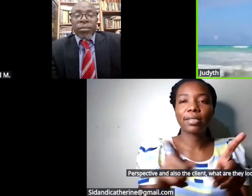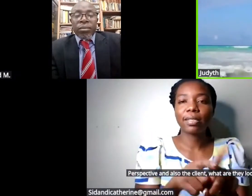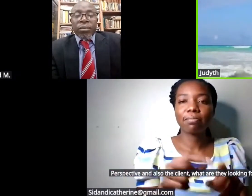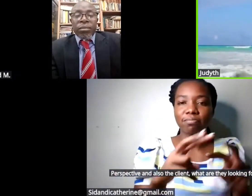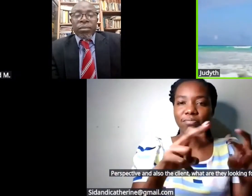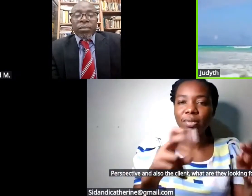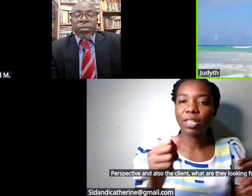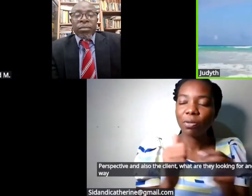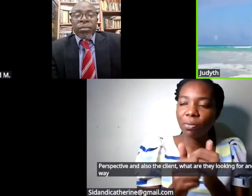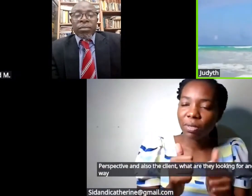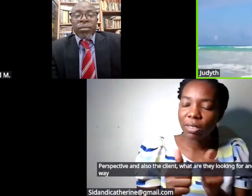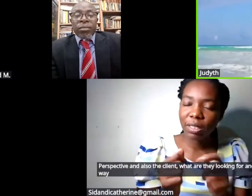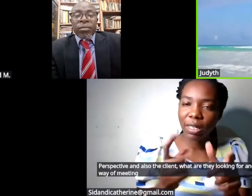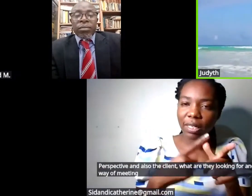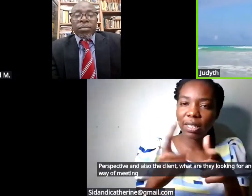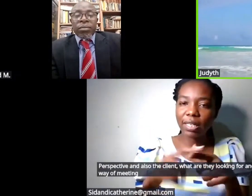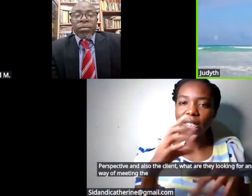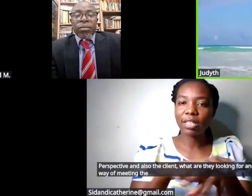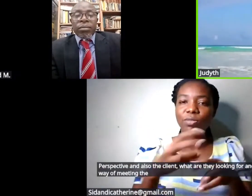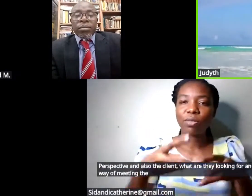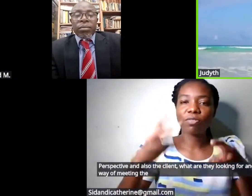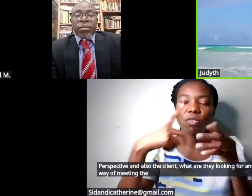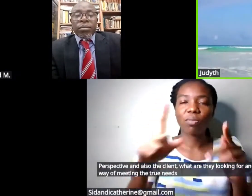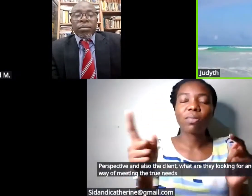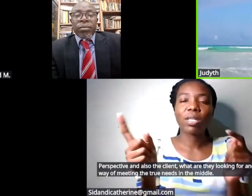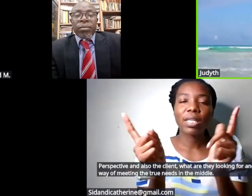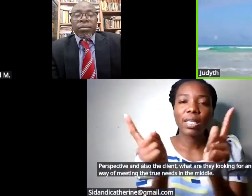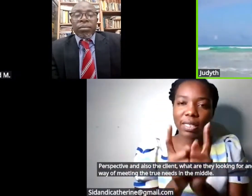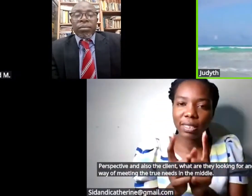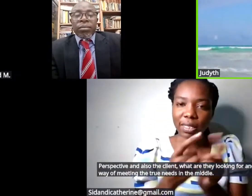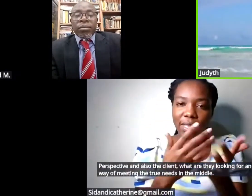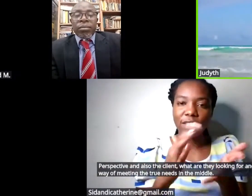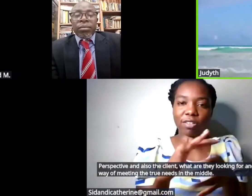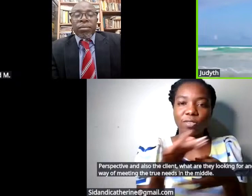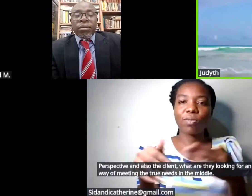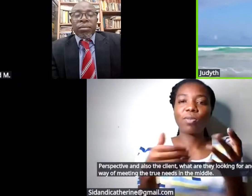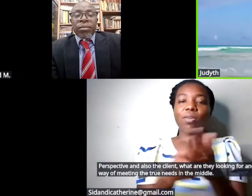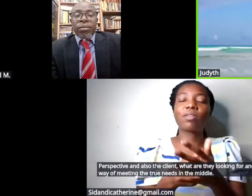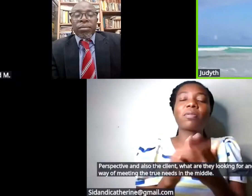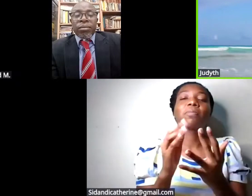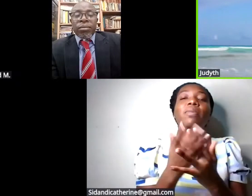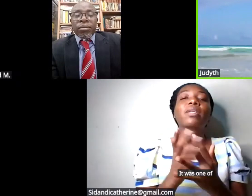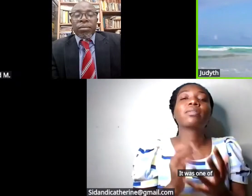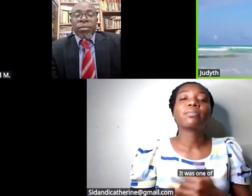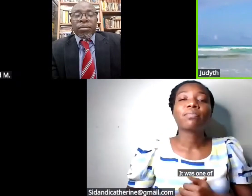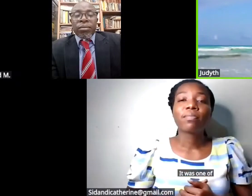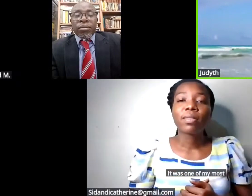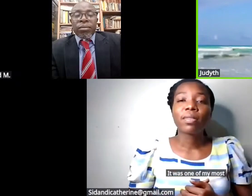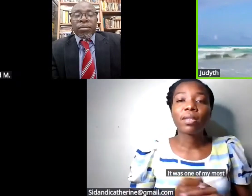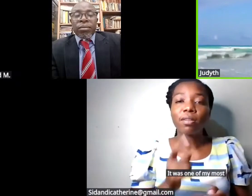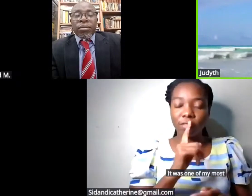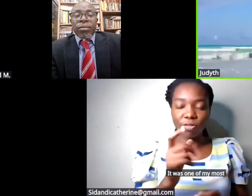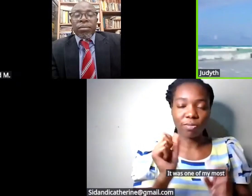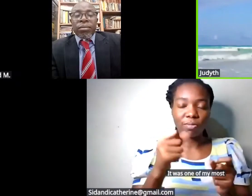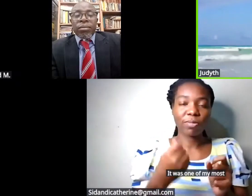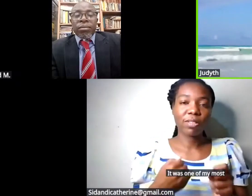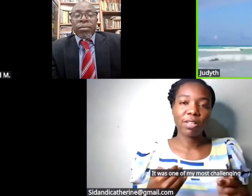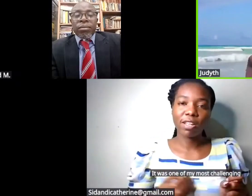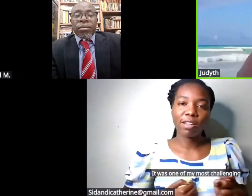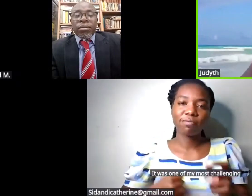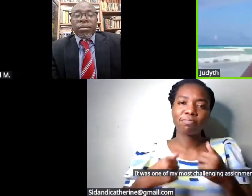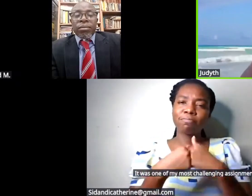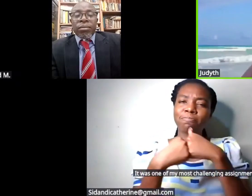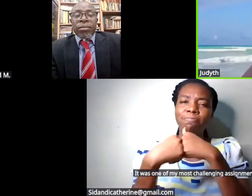of meeting the two needs in the middle. It was one of my most challenging assignments, but